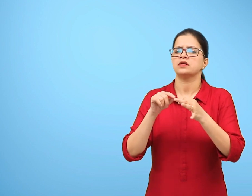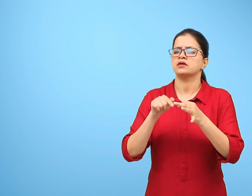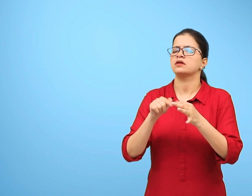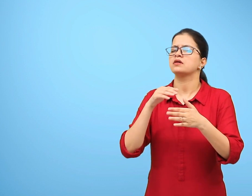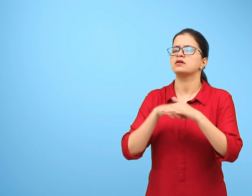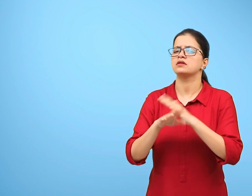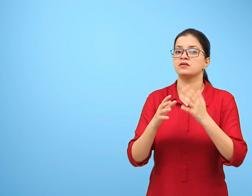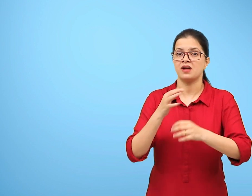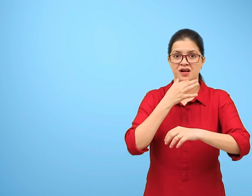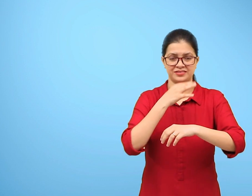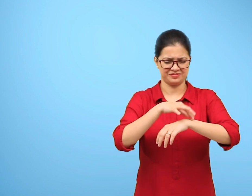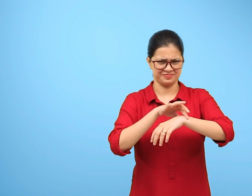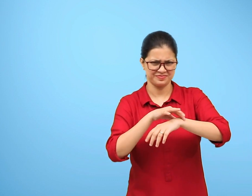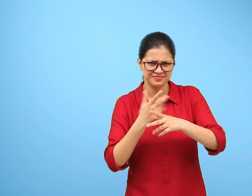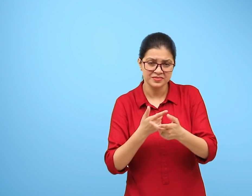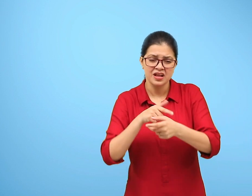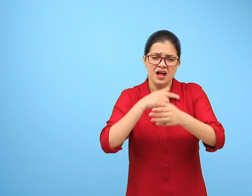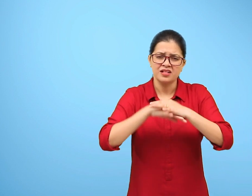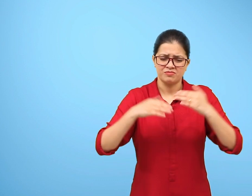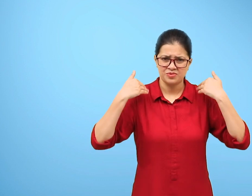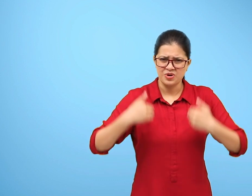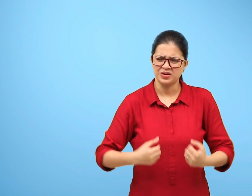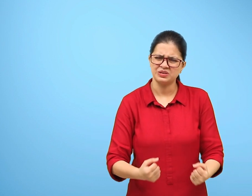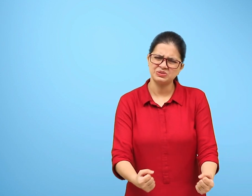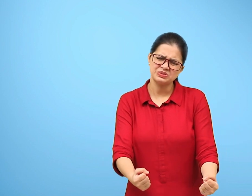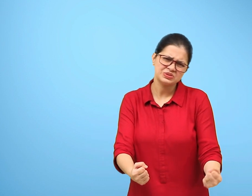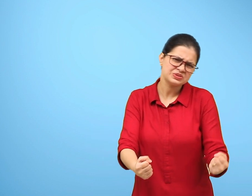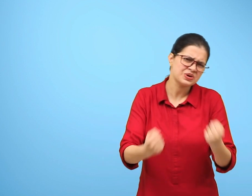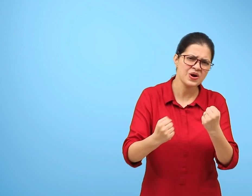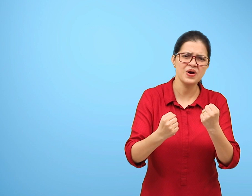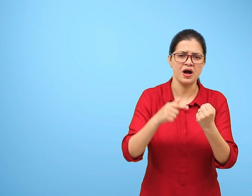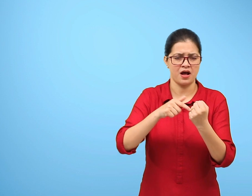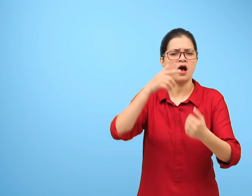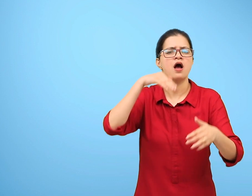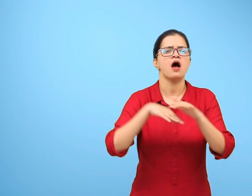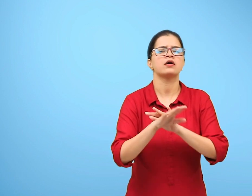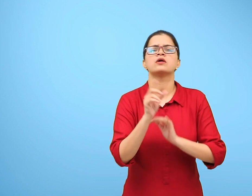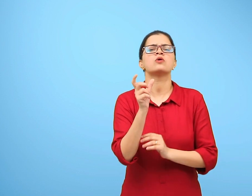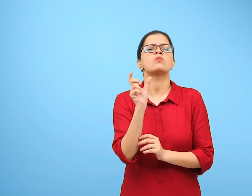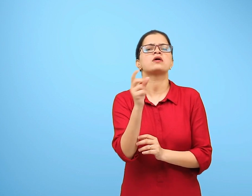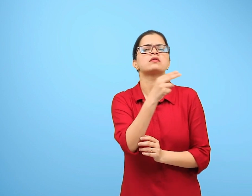Which help in making the bones strong and help ward off osteoporosis.